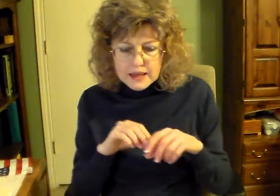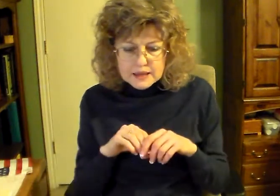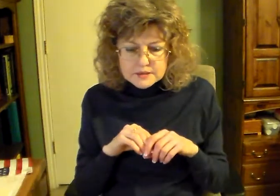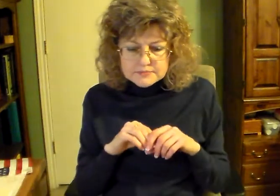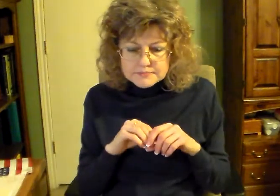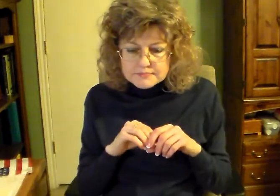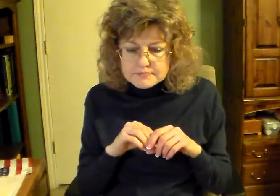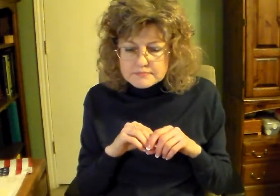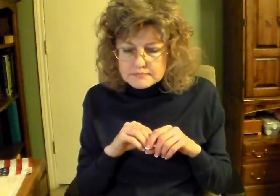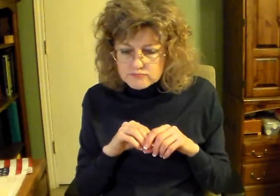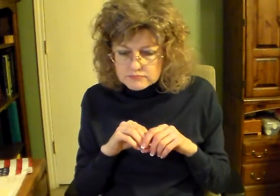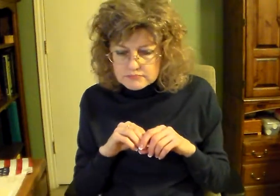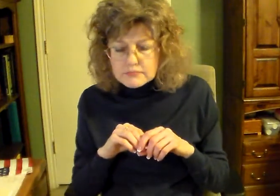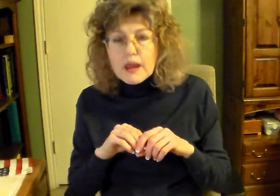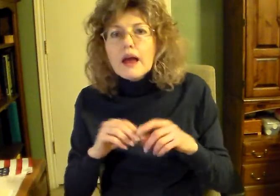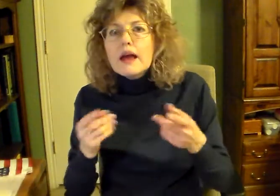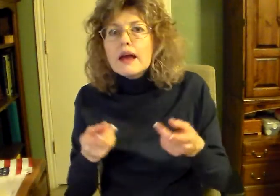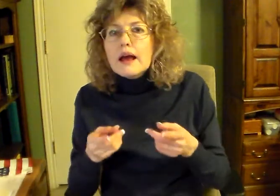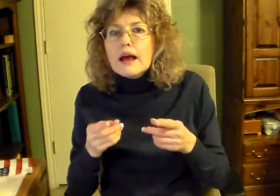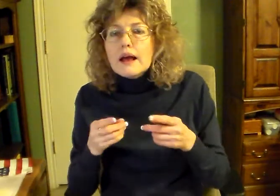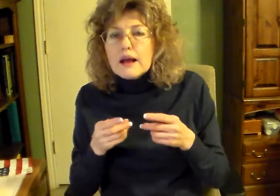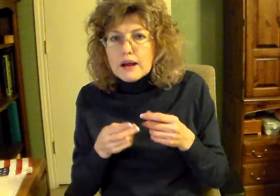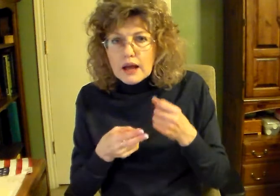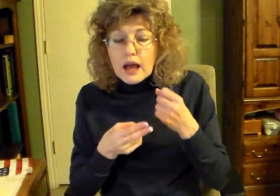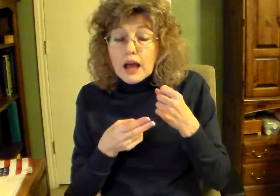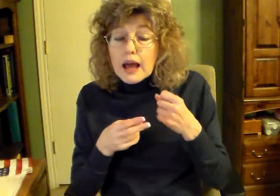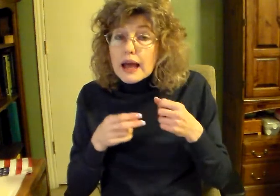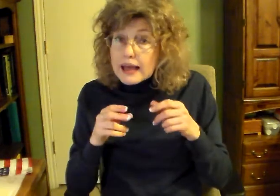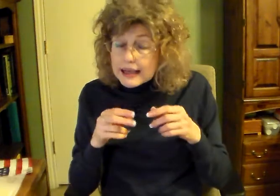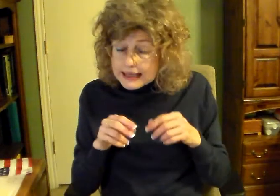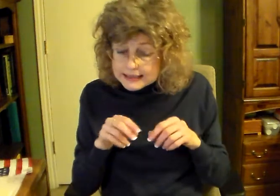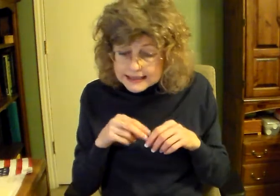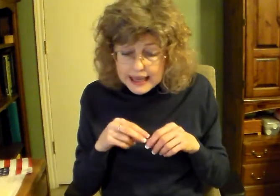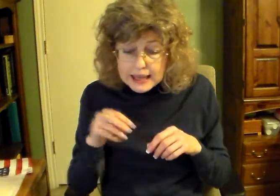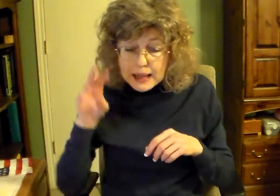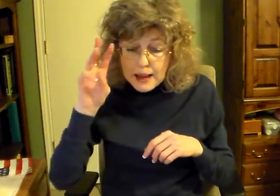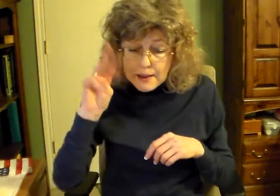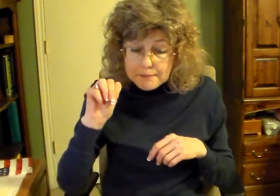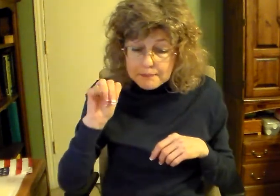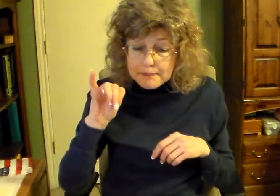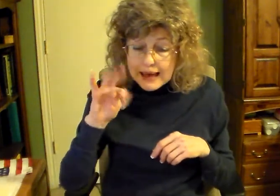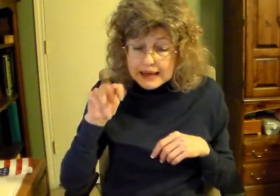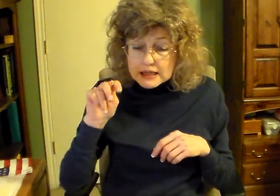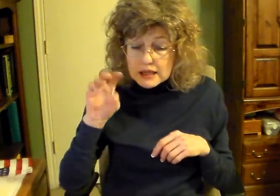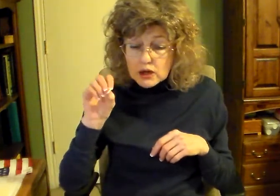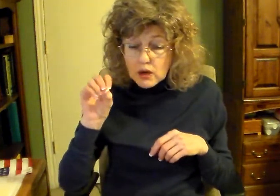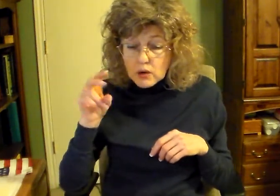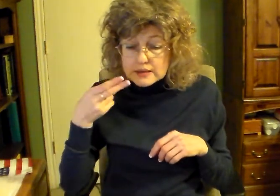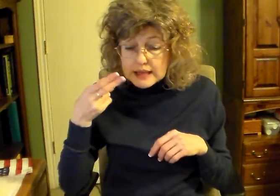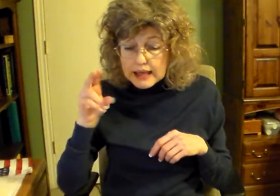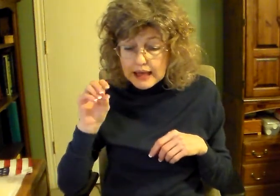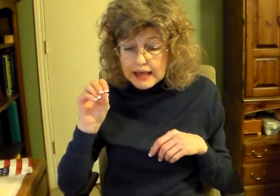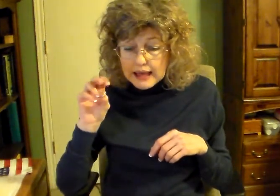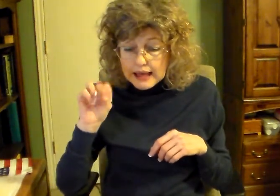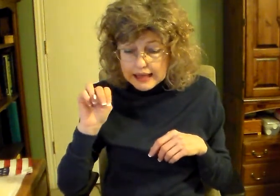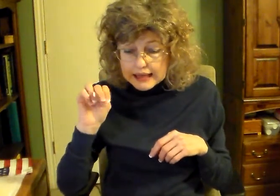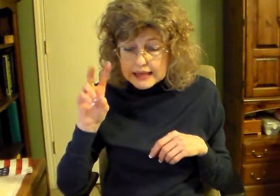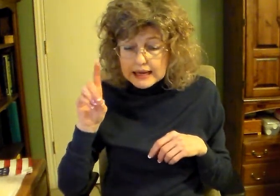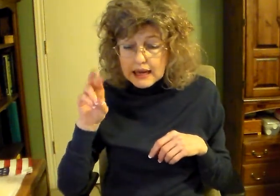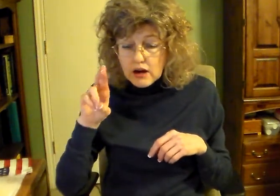eukaryotic cells, including plant cells, contain mitochondria. Mitochondria are organelles that convert the chemical energy stored in food into compounds